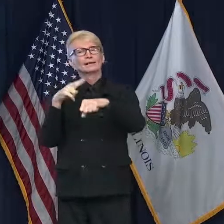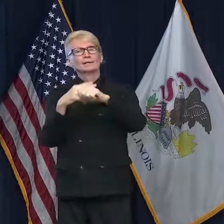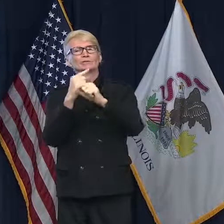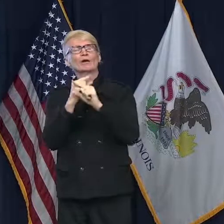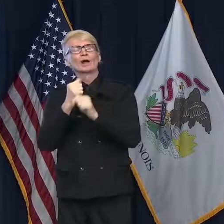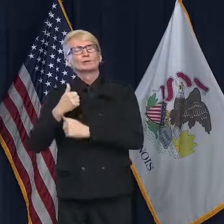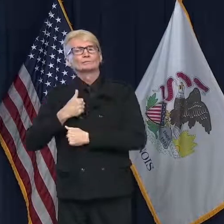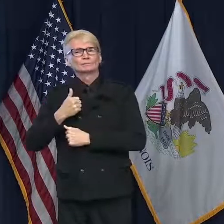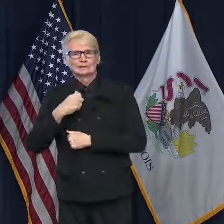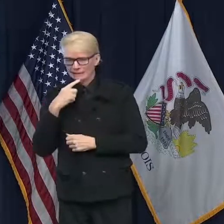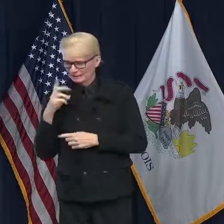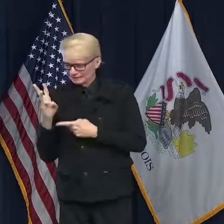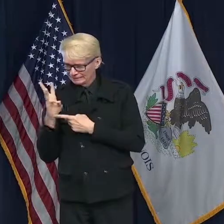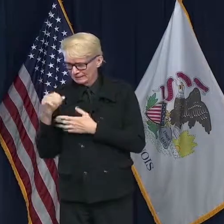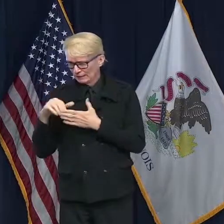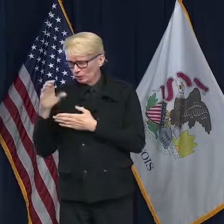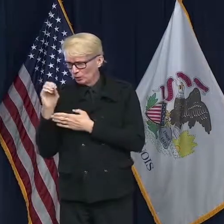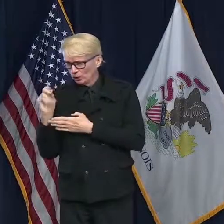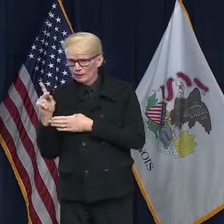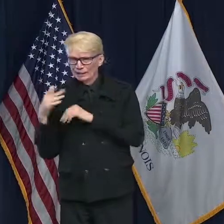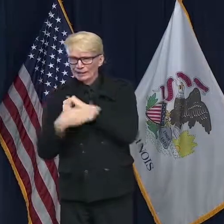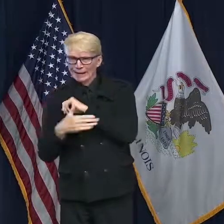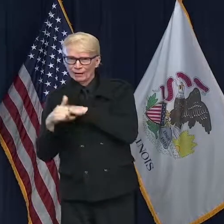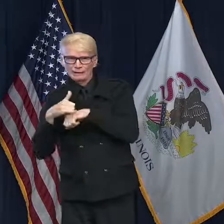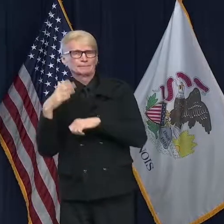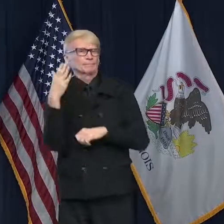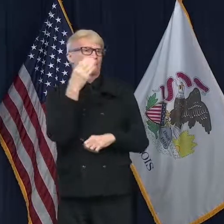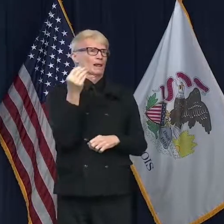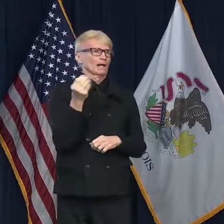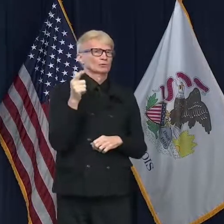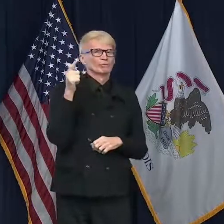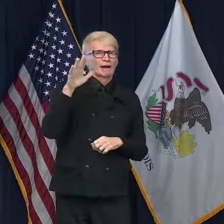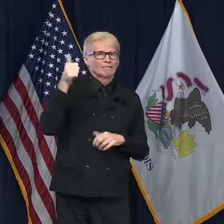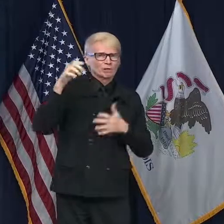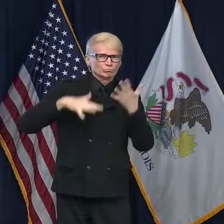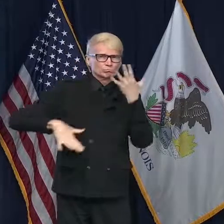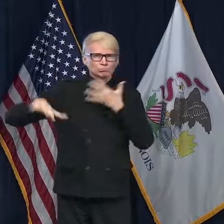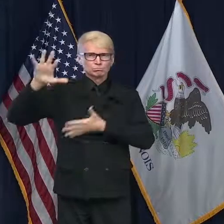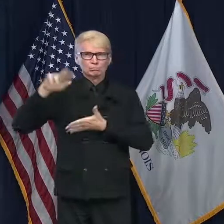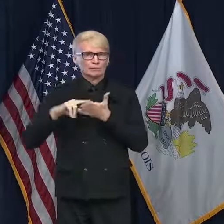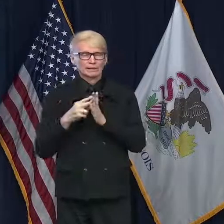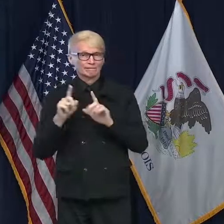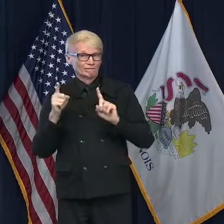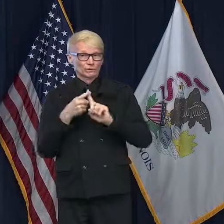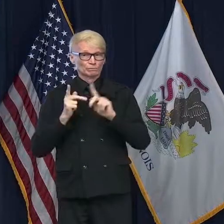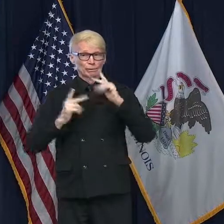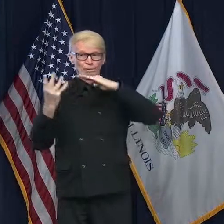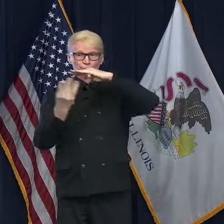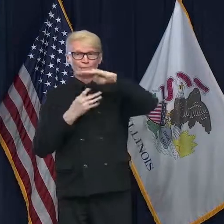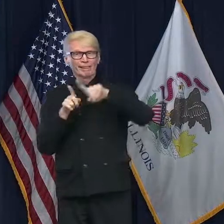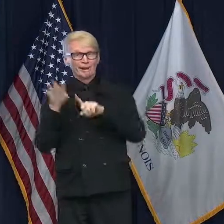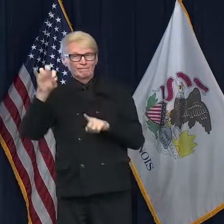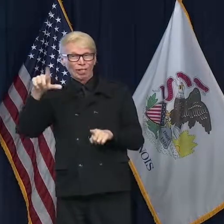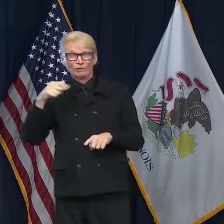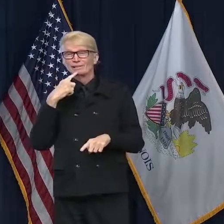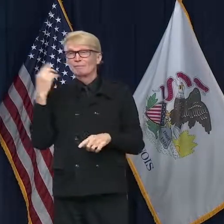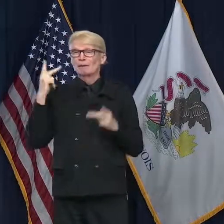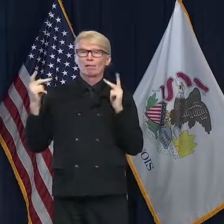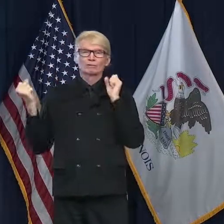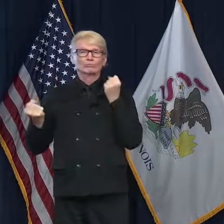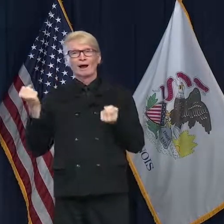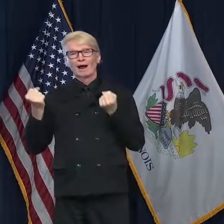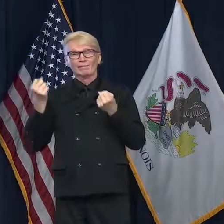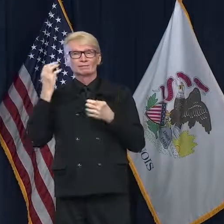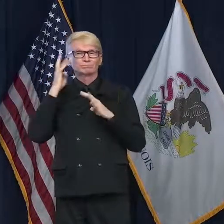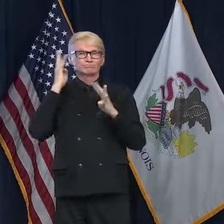Cook County, 25 other places. Is it a first come, first serve, you know, how like we saw in Florida, people No. are driving in? As we